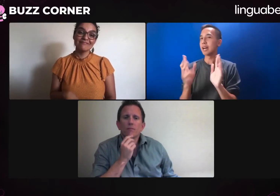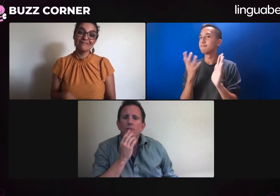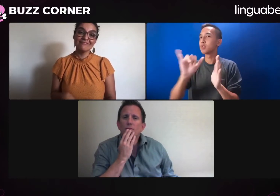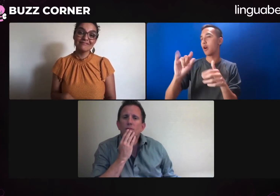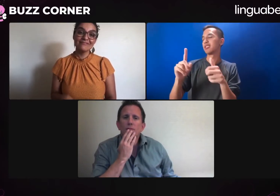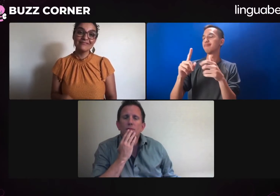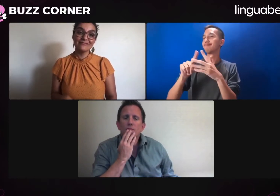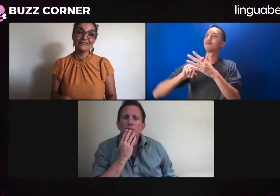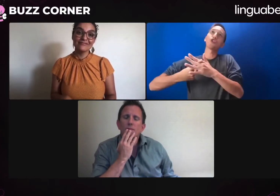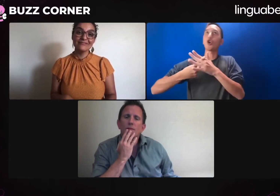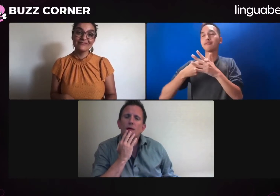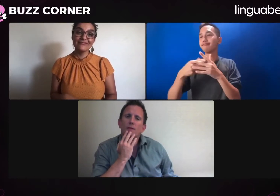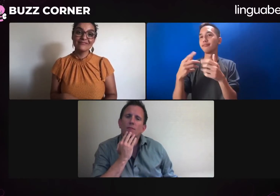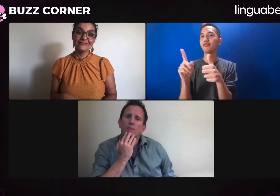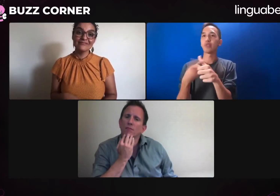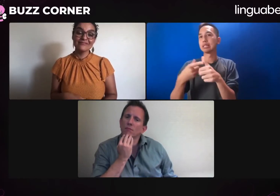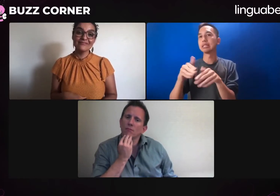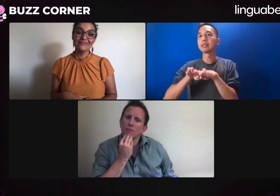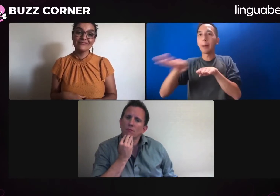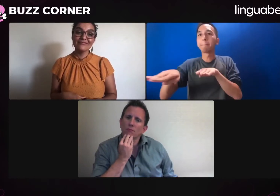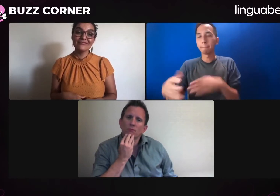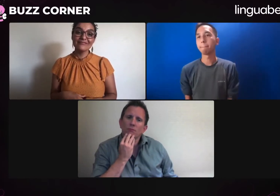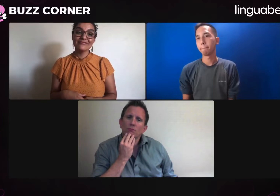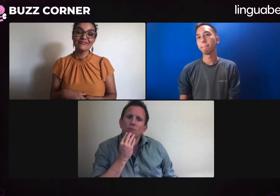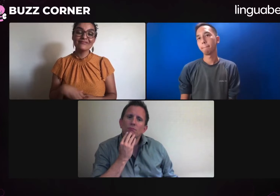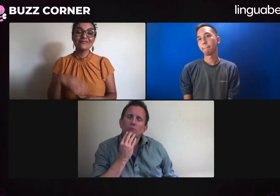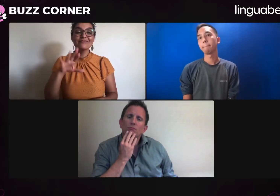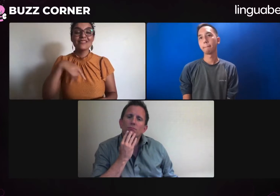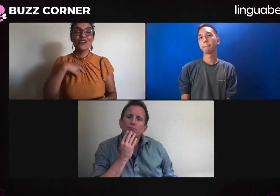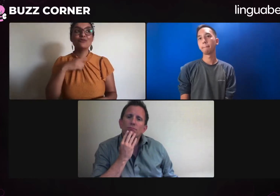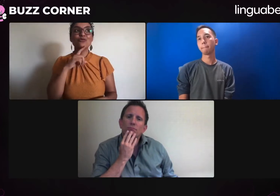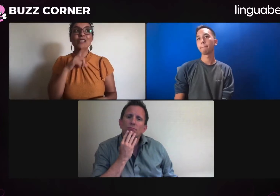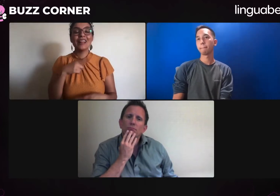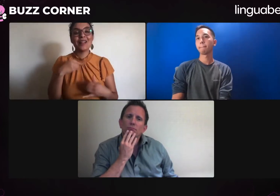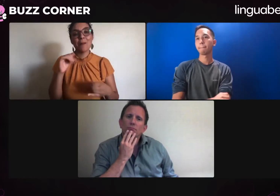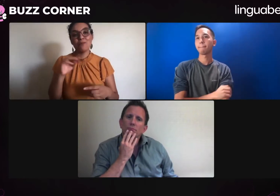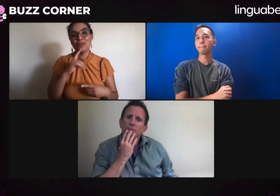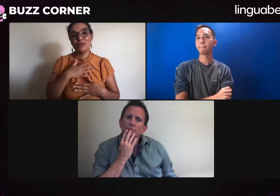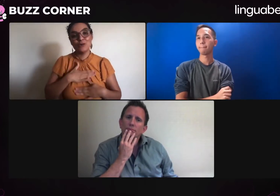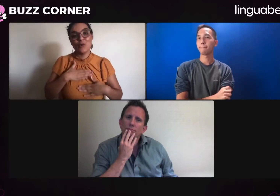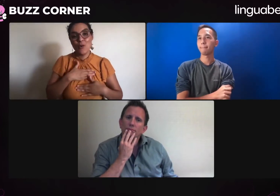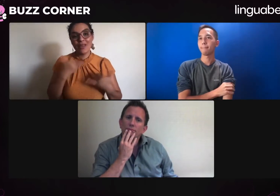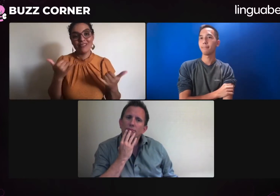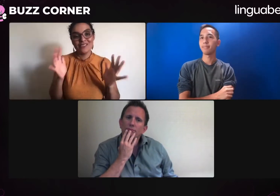that's hard for us. And I think, it's a starting place. That's the first step.